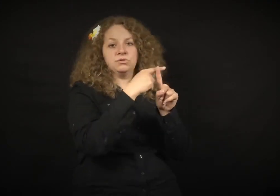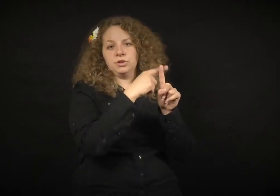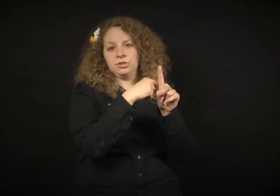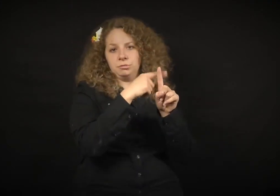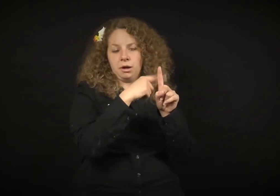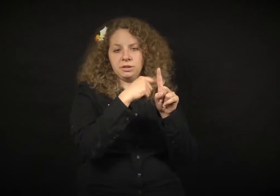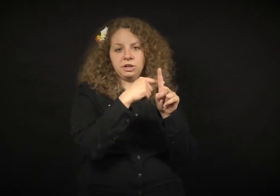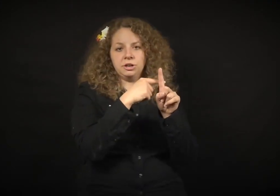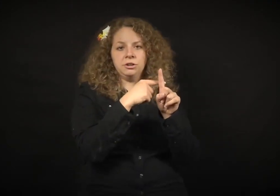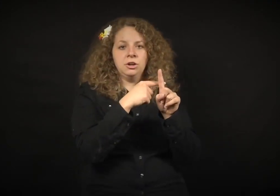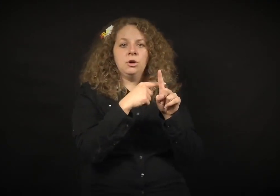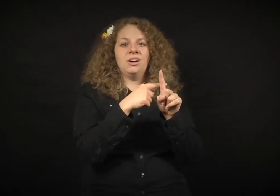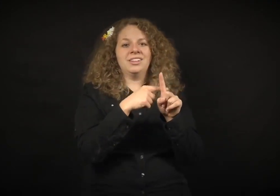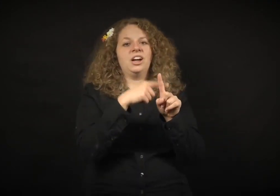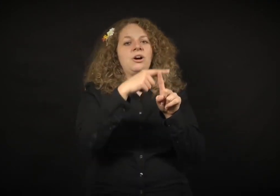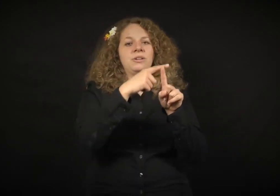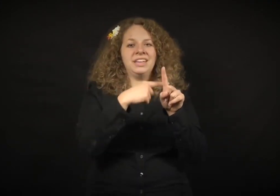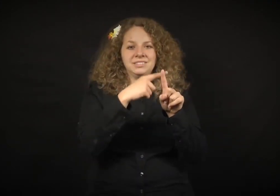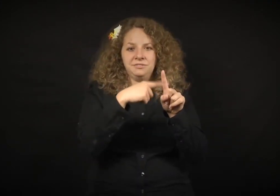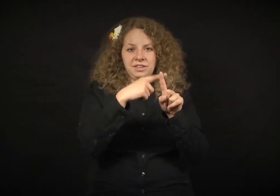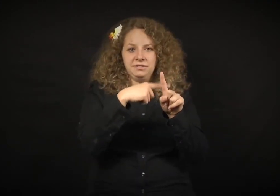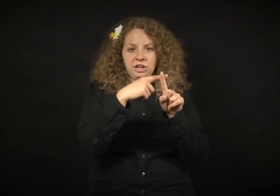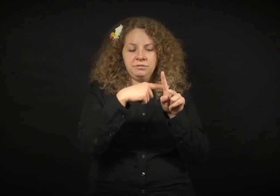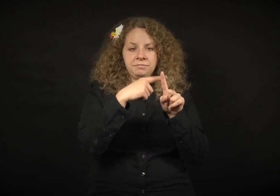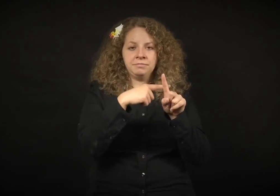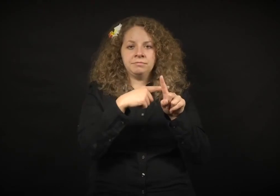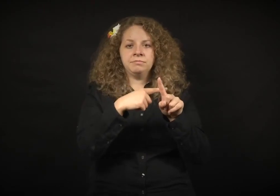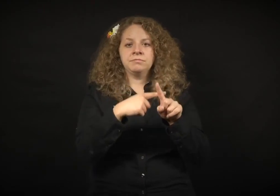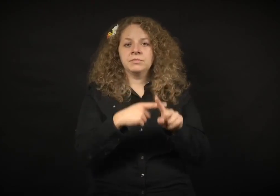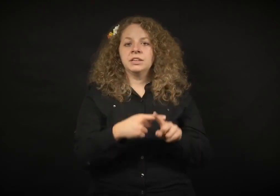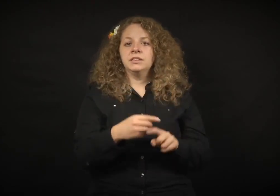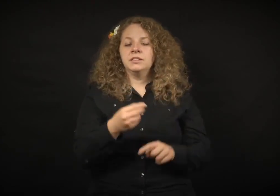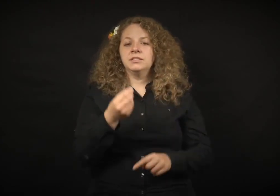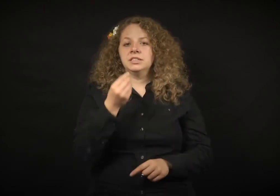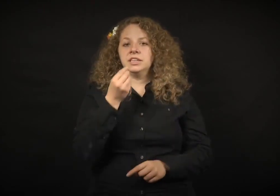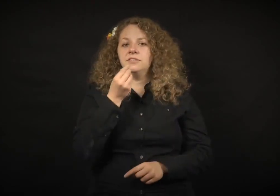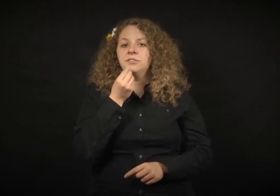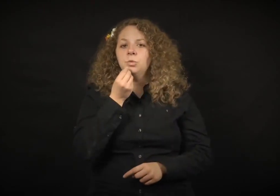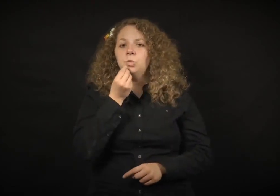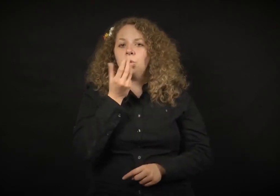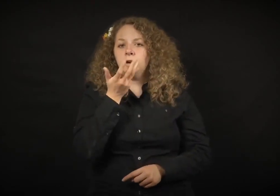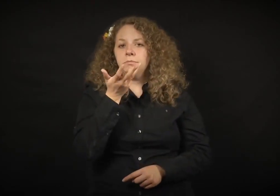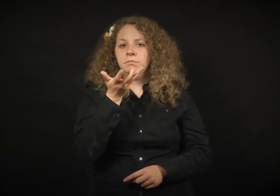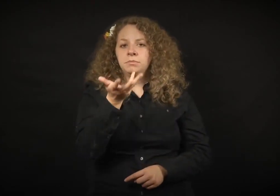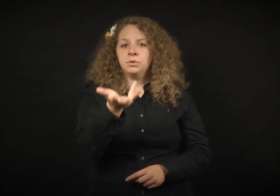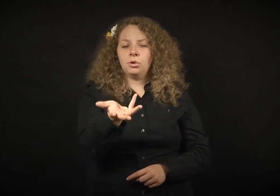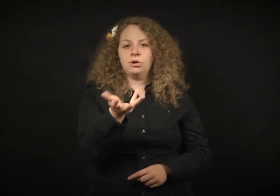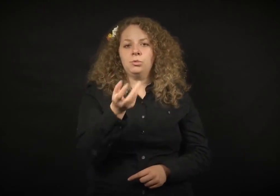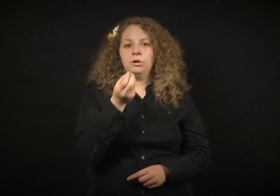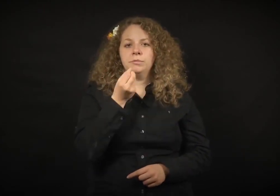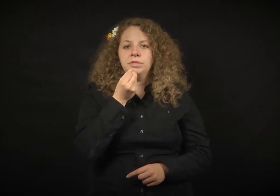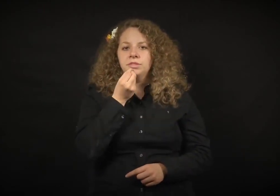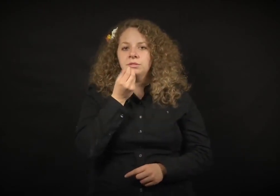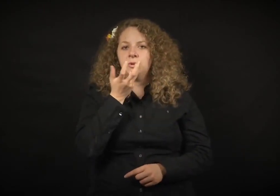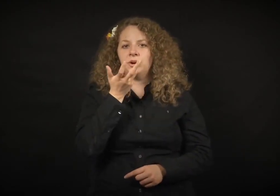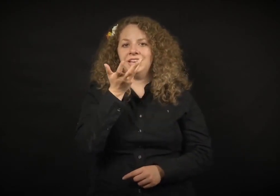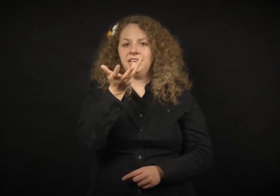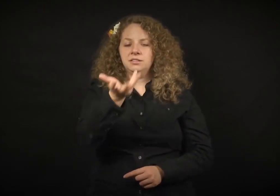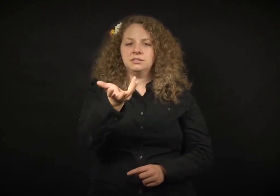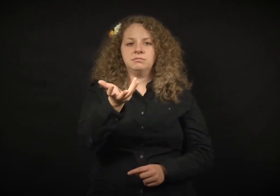for thermometer, or like, oh, he has a fever. The sign for warm or warmth or heat, like